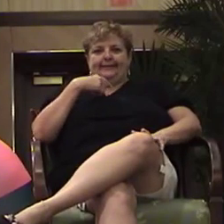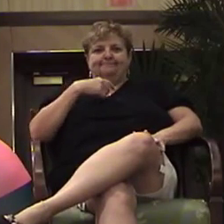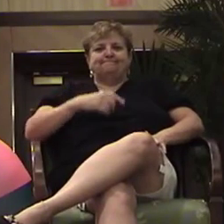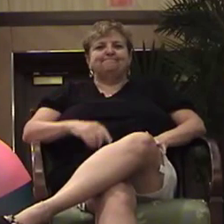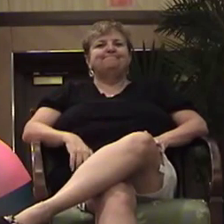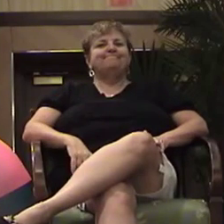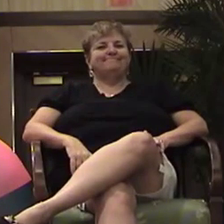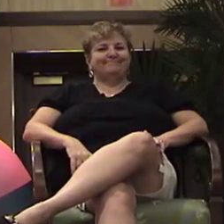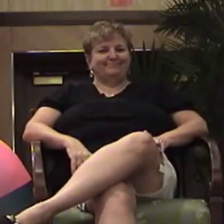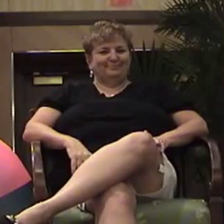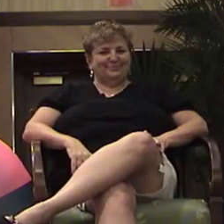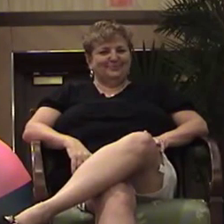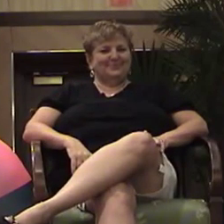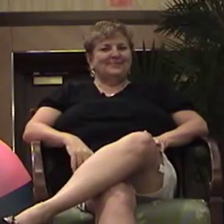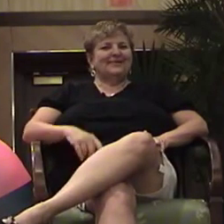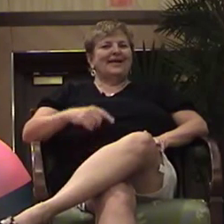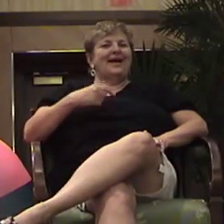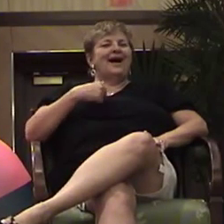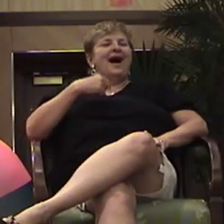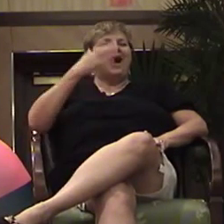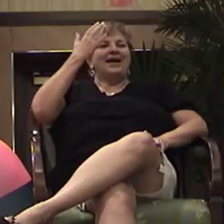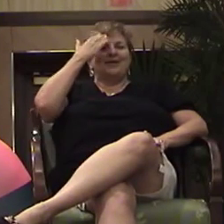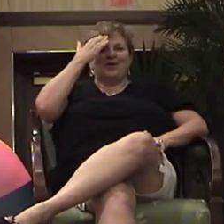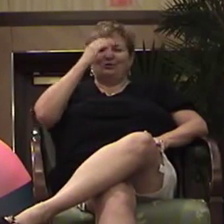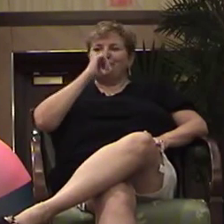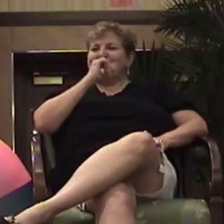I know she didn't drink like I did.